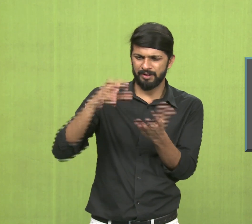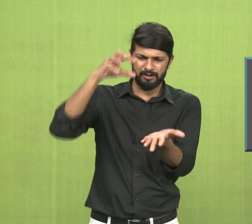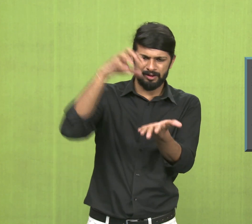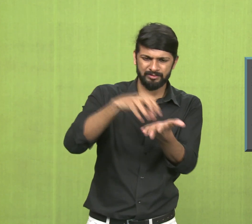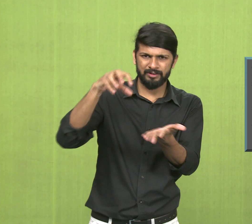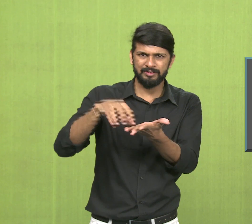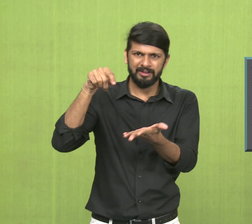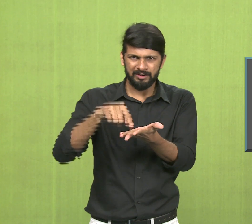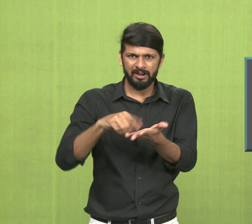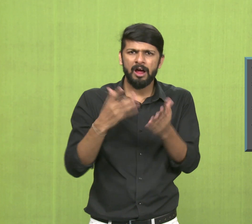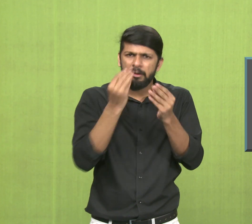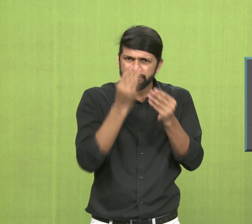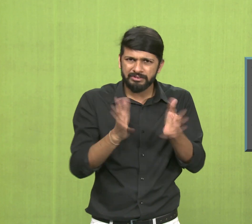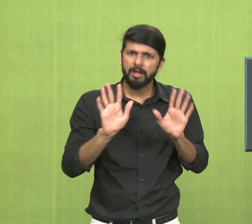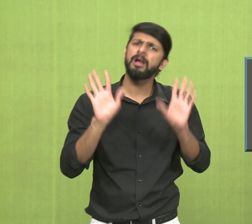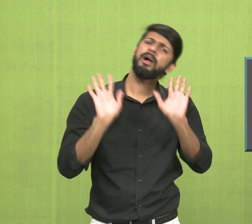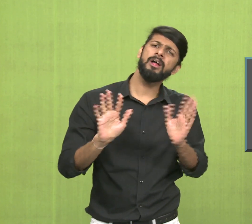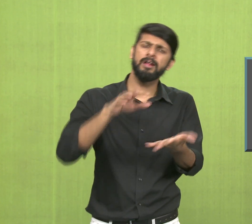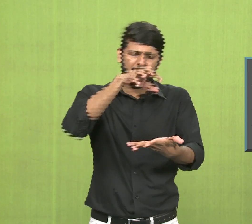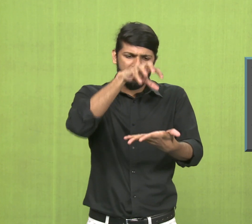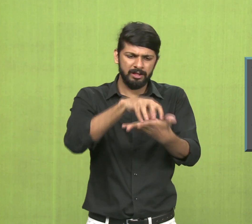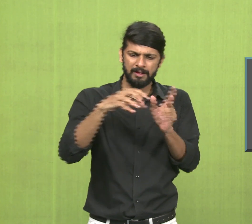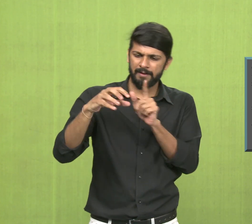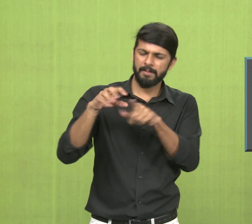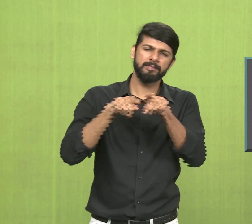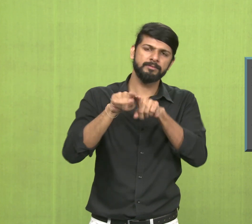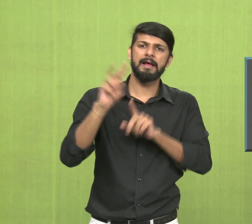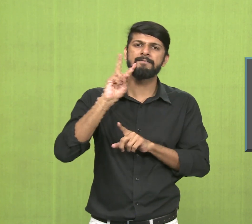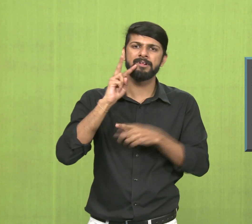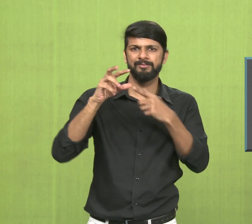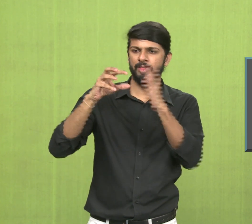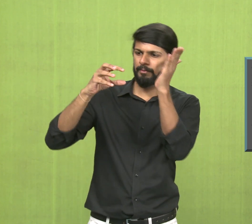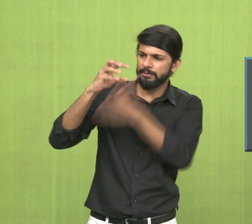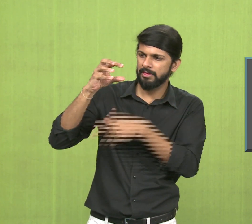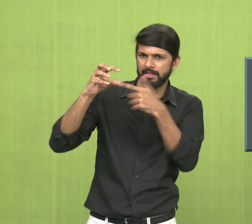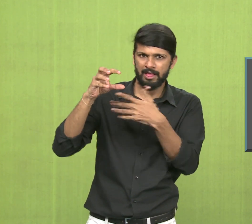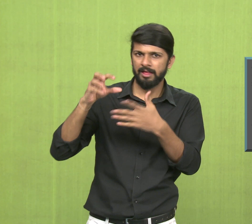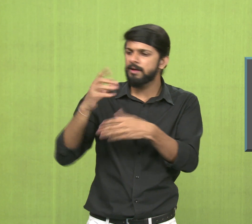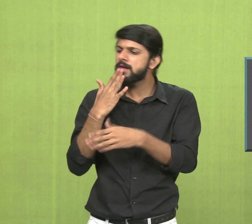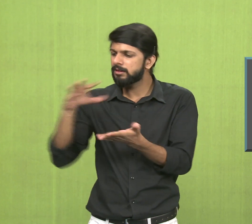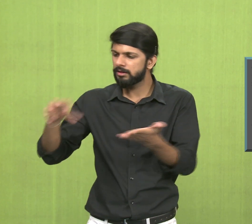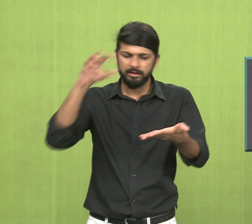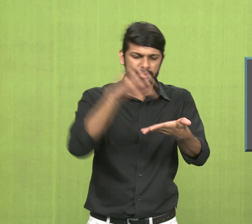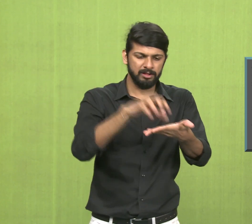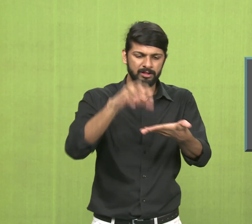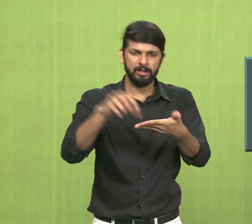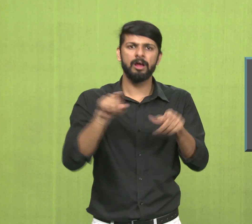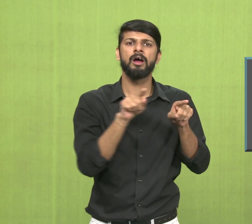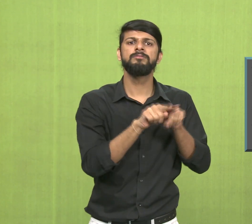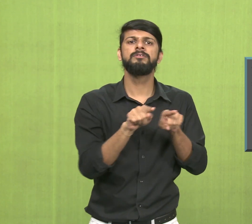Answer number 2. This technique makes creation easy because the same block can